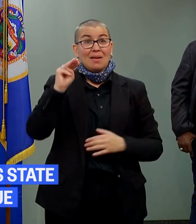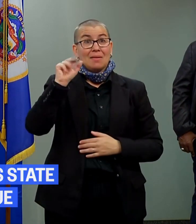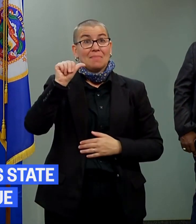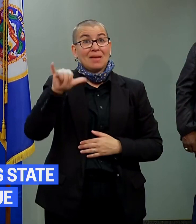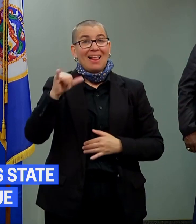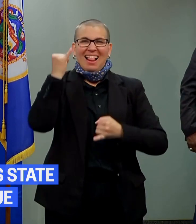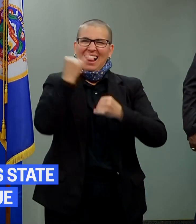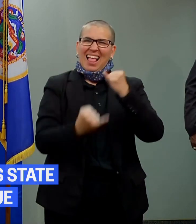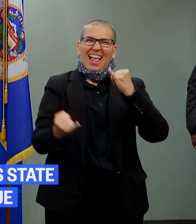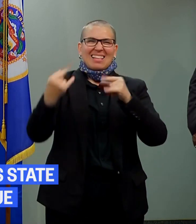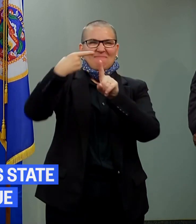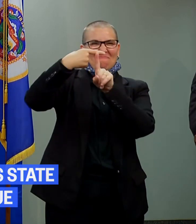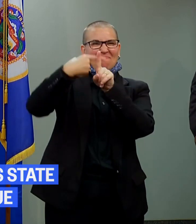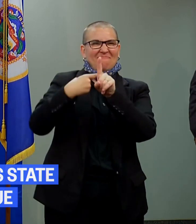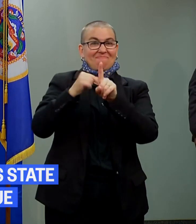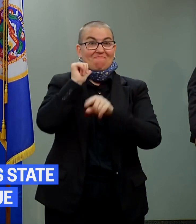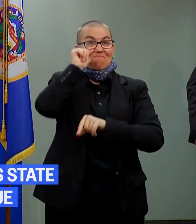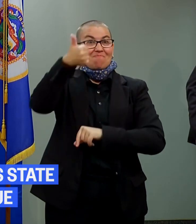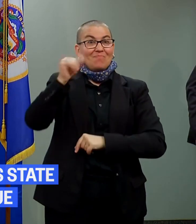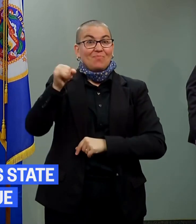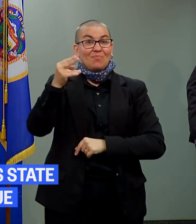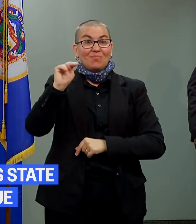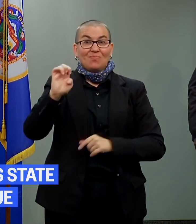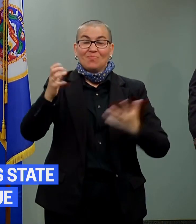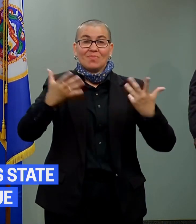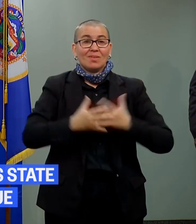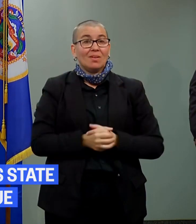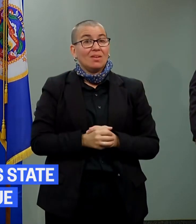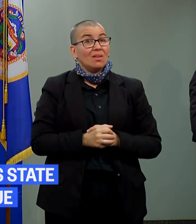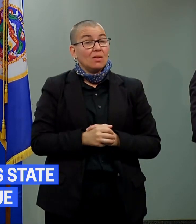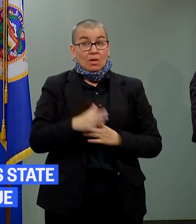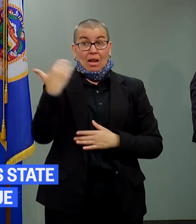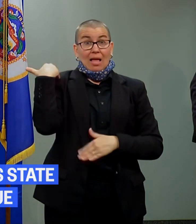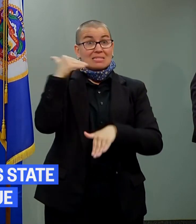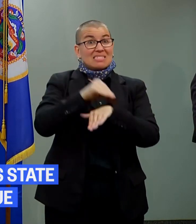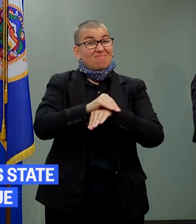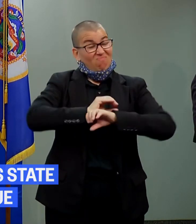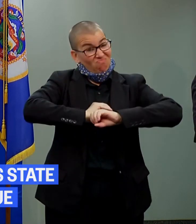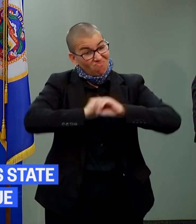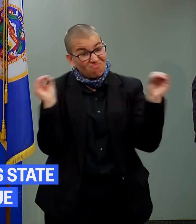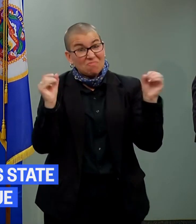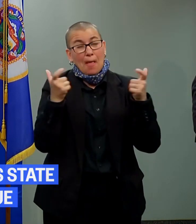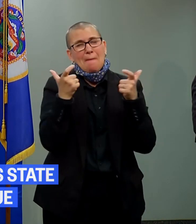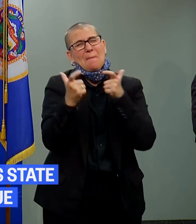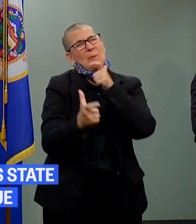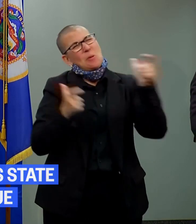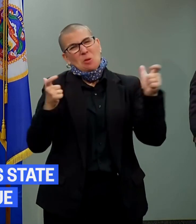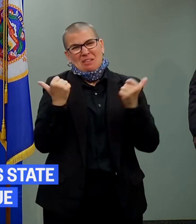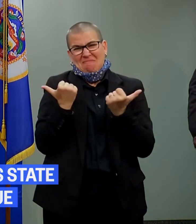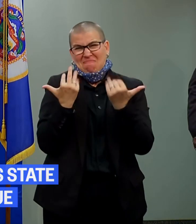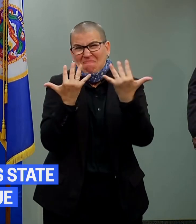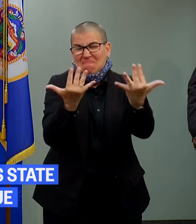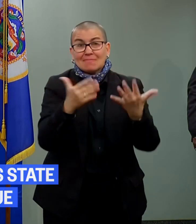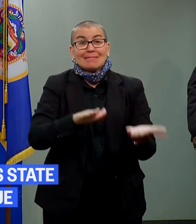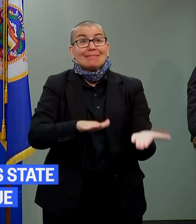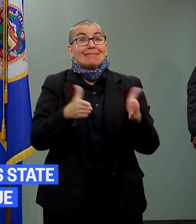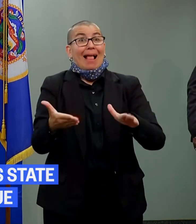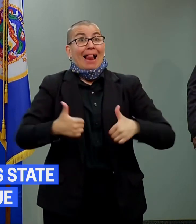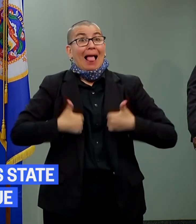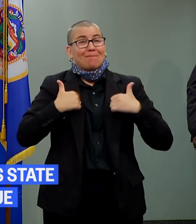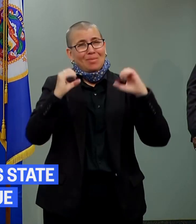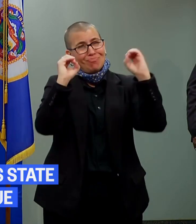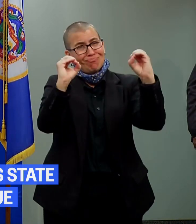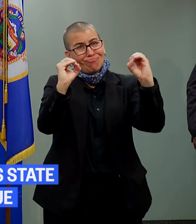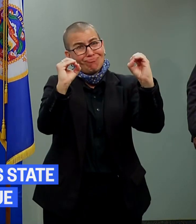not burning. We had no loss of life. We saw our communities come together around this. Be a day, I think, to start